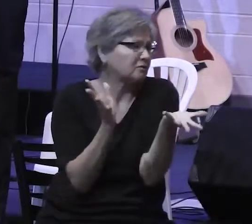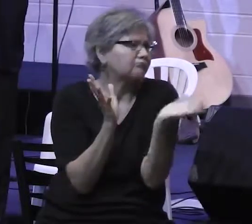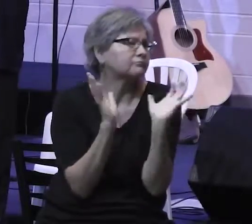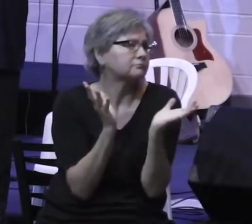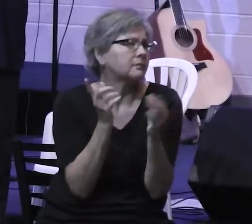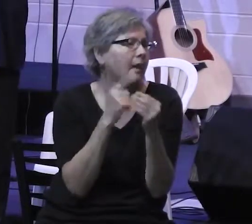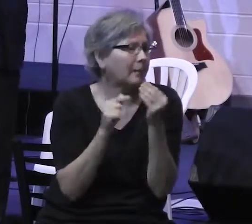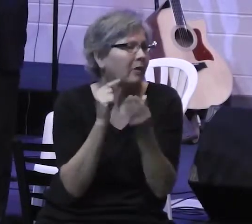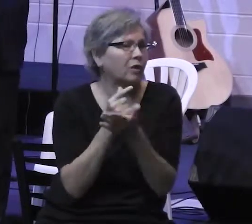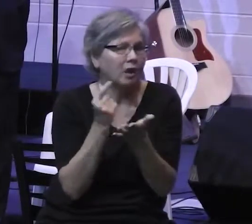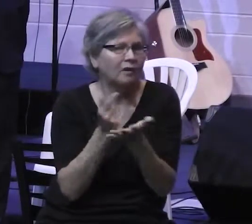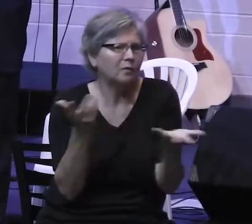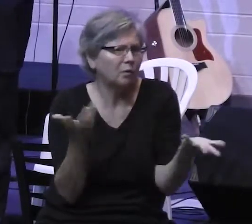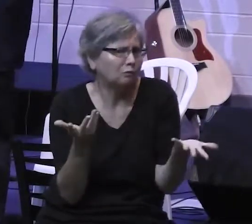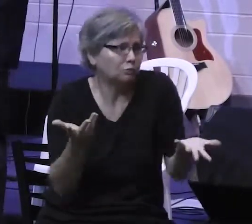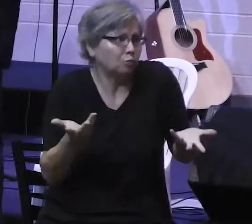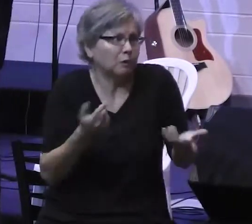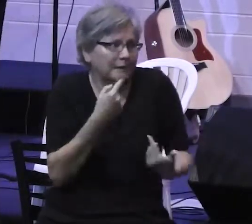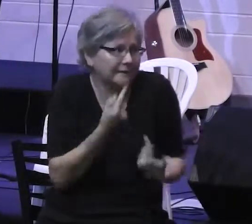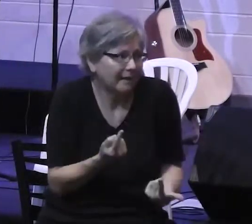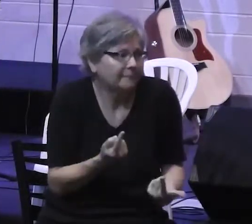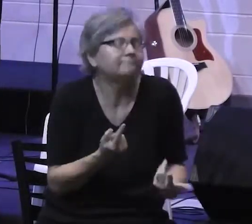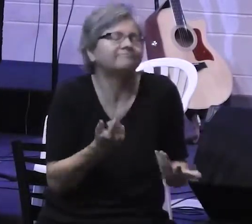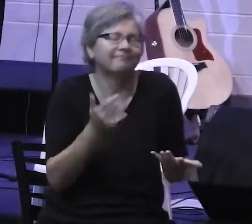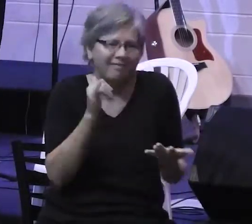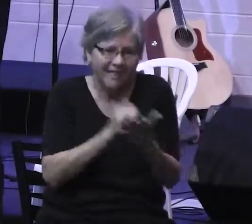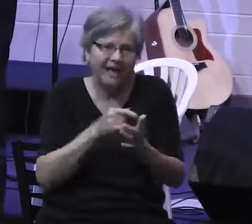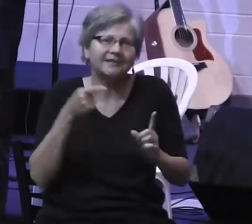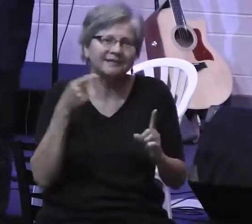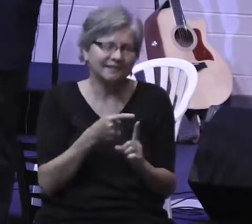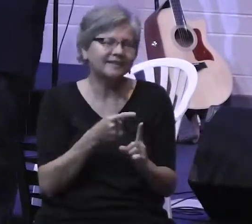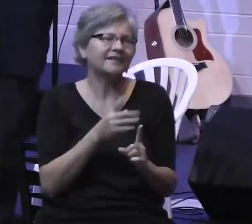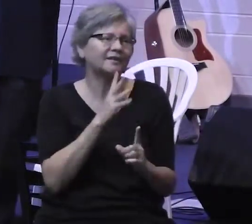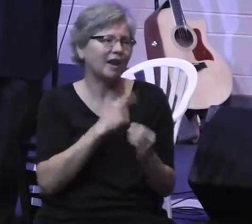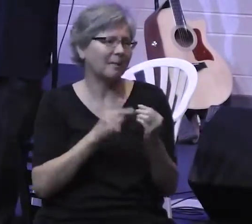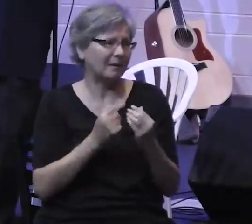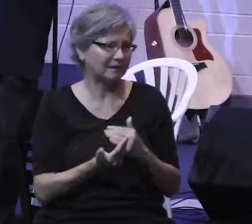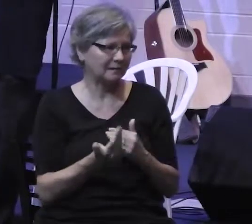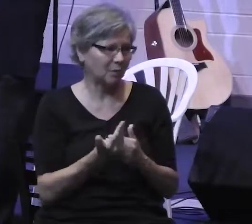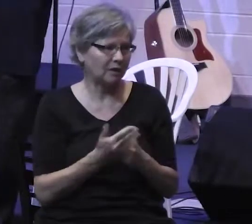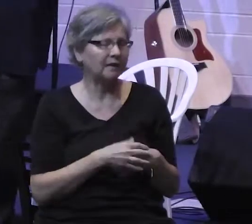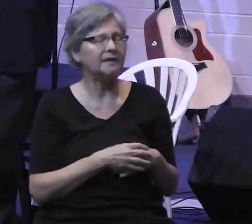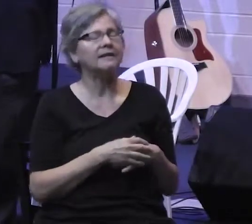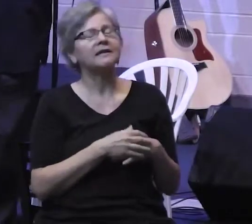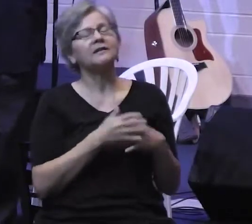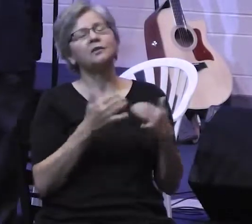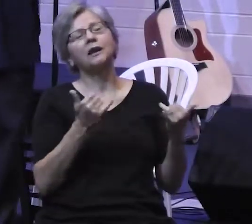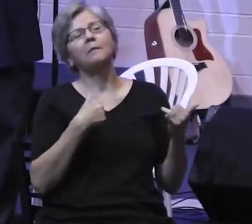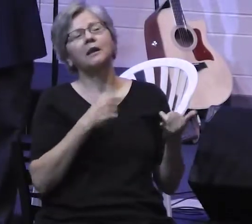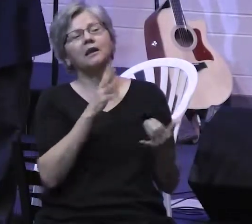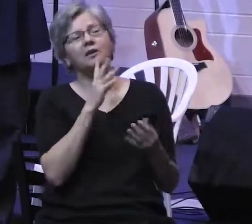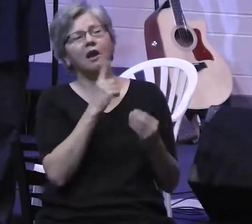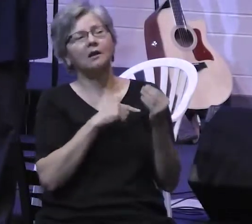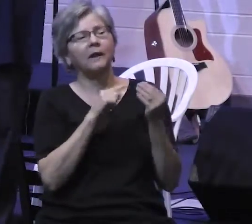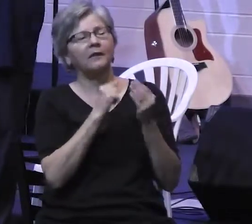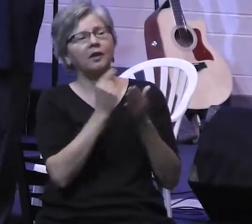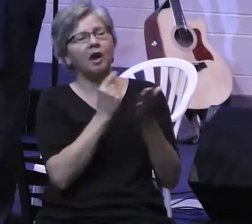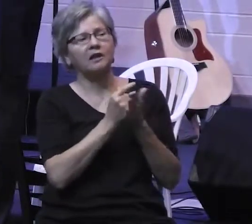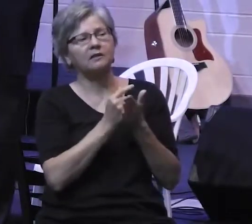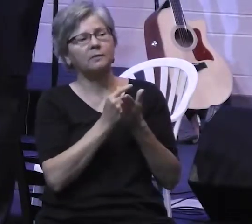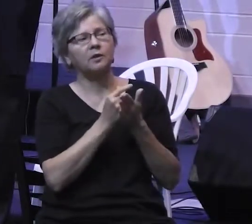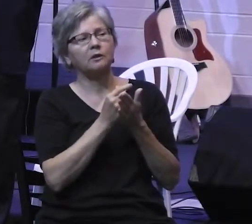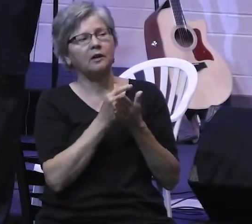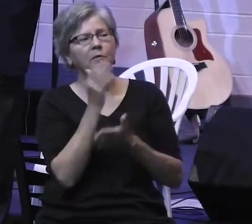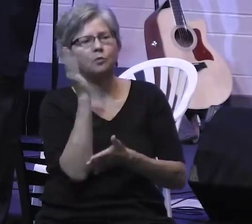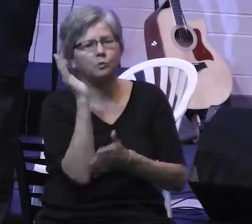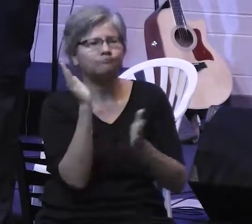of what I want to talk about this morning. And so I actually want to take and talk about the gospel presentation, looking back across all of